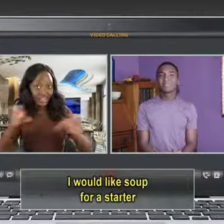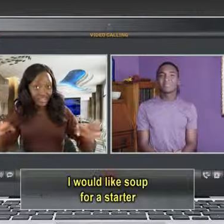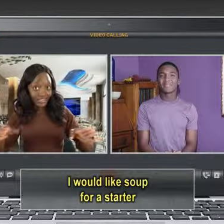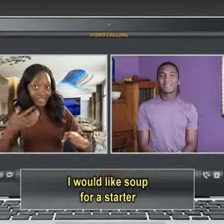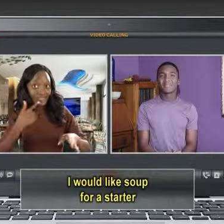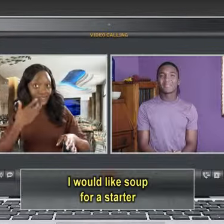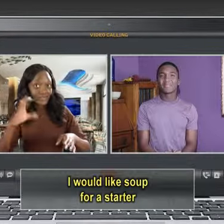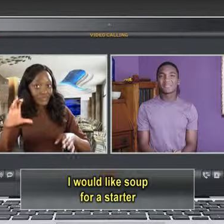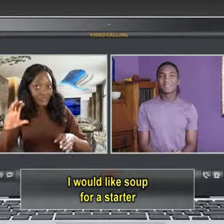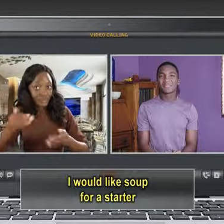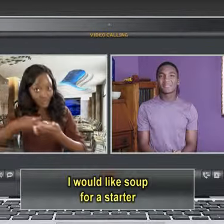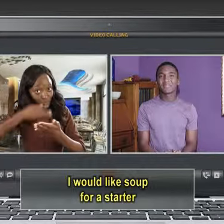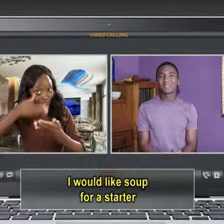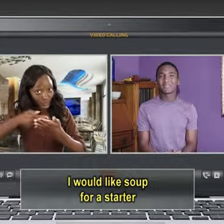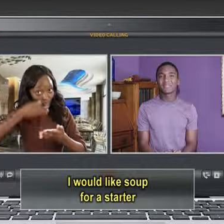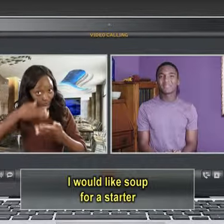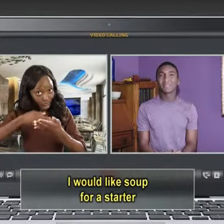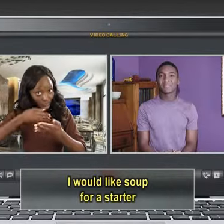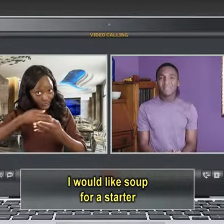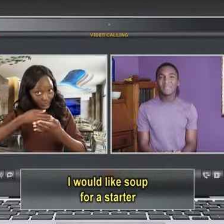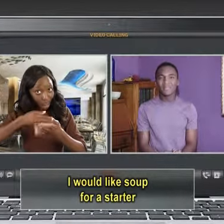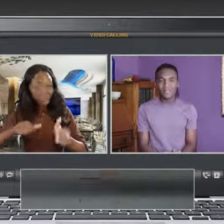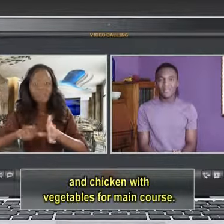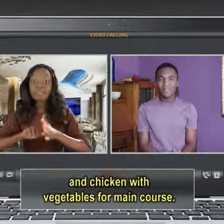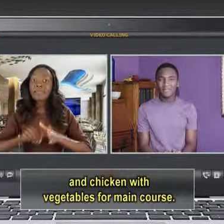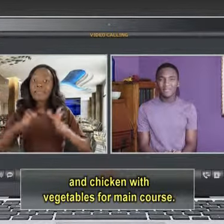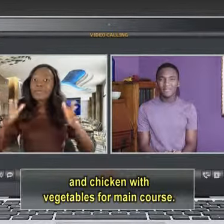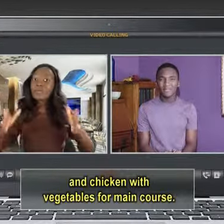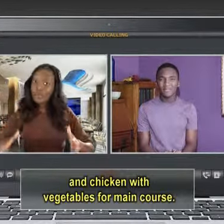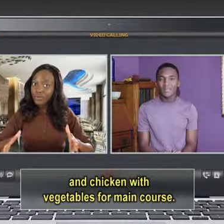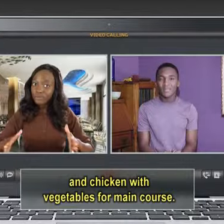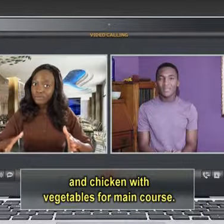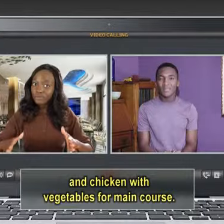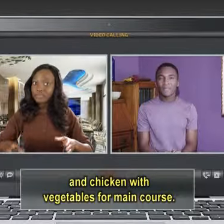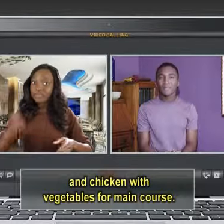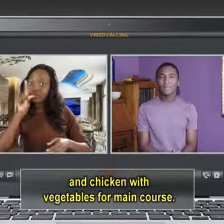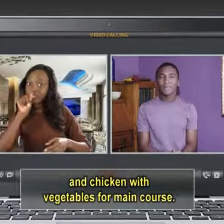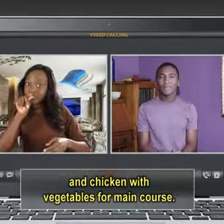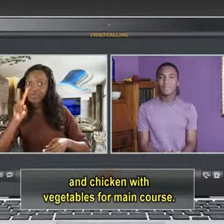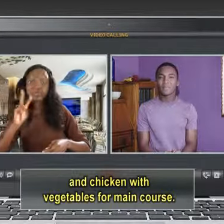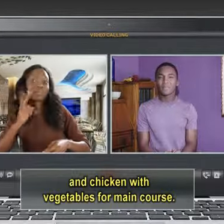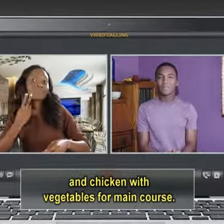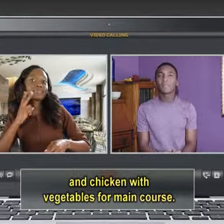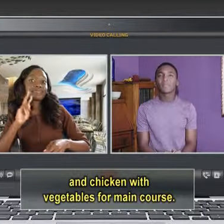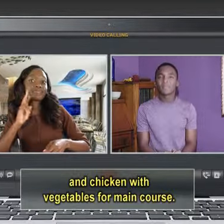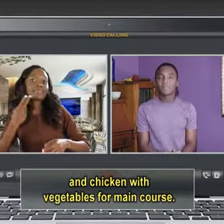would like soup for a starter and chicken with vegetables for main course.